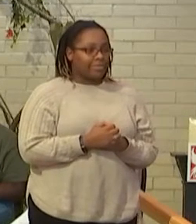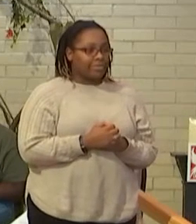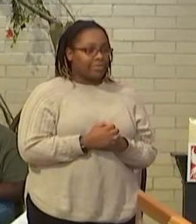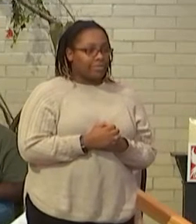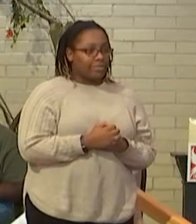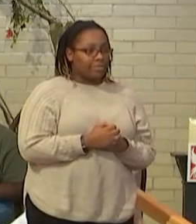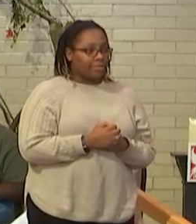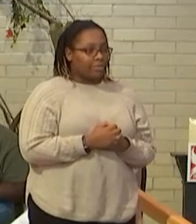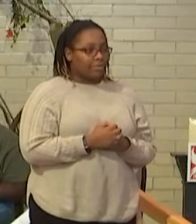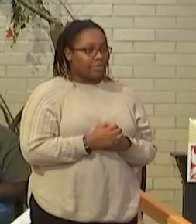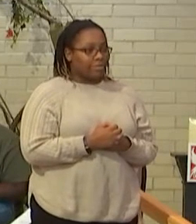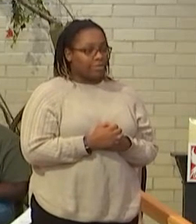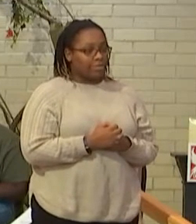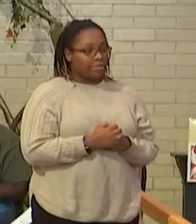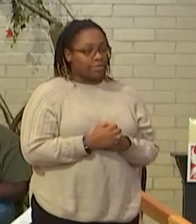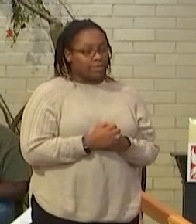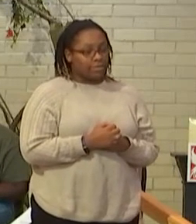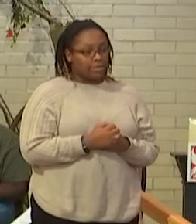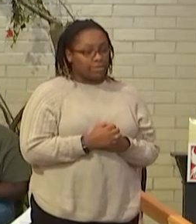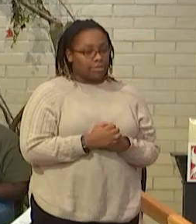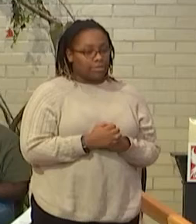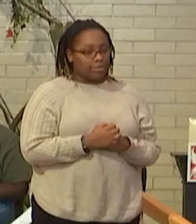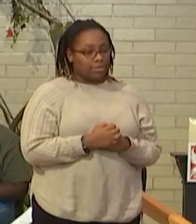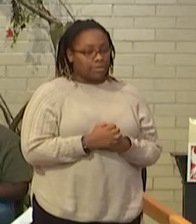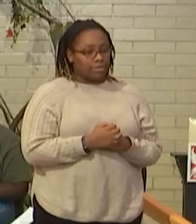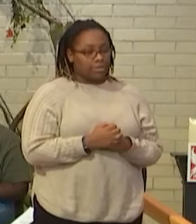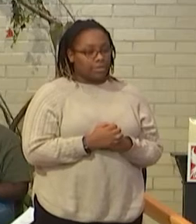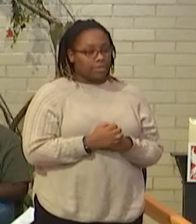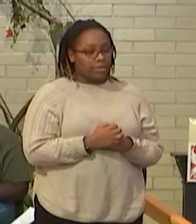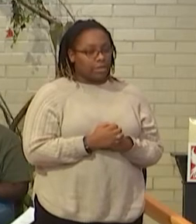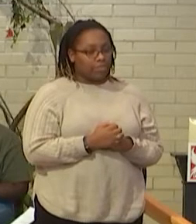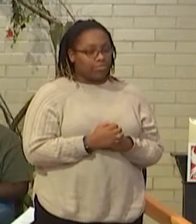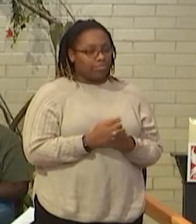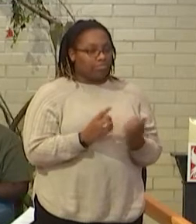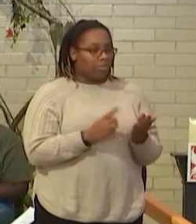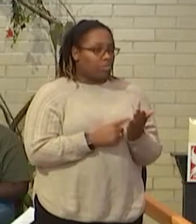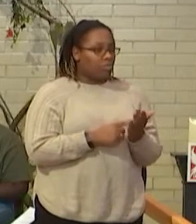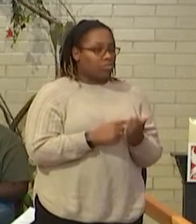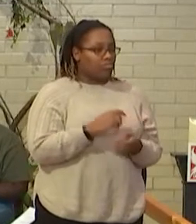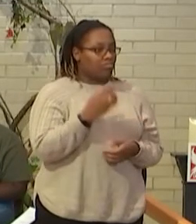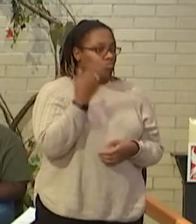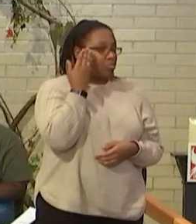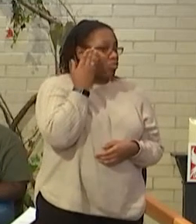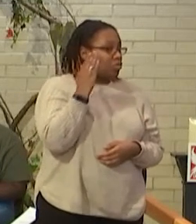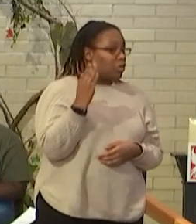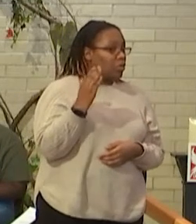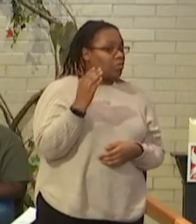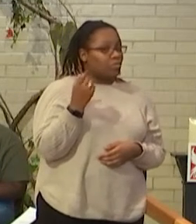And when you meet someone, you may not know or understand what's going on.